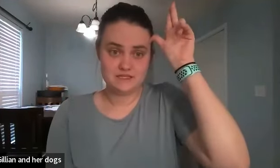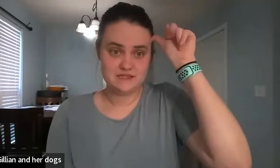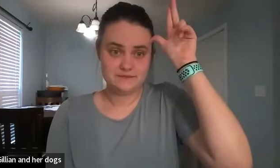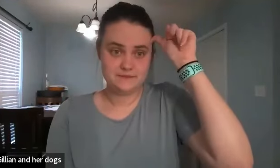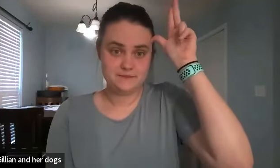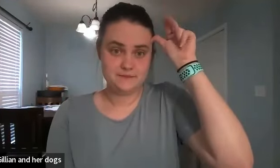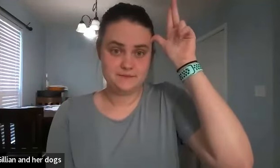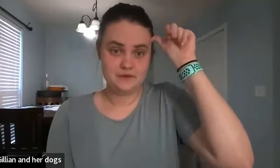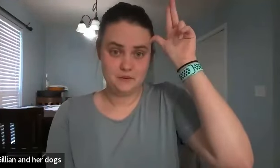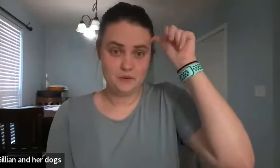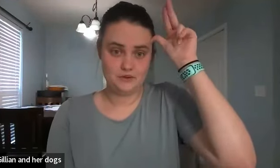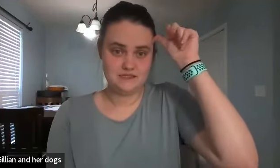horse, horse.